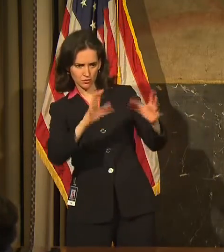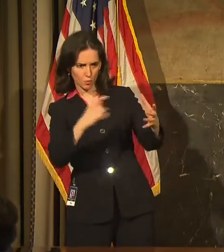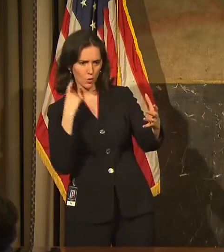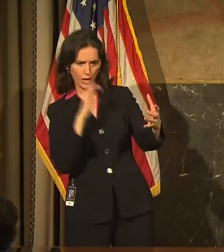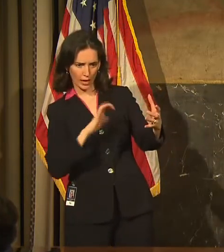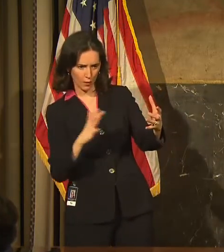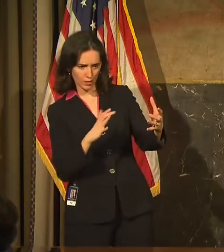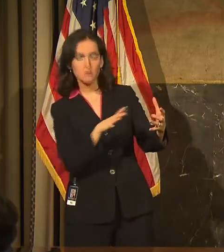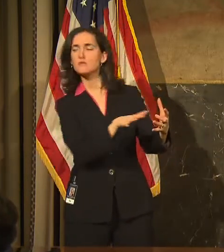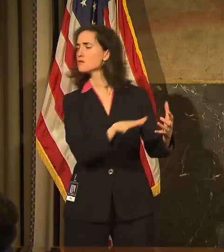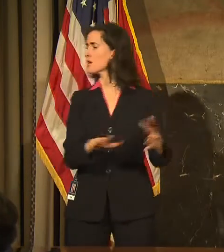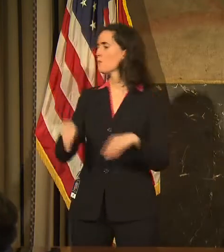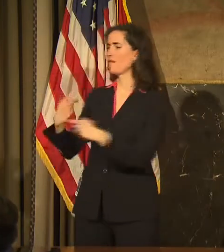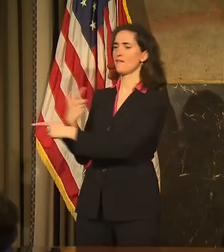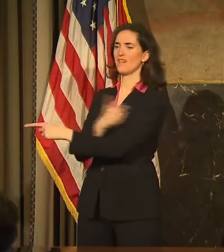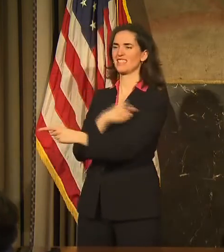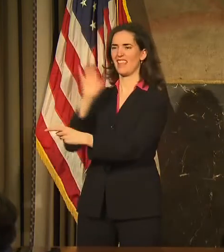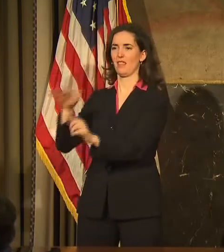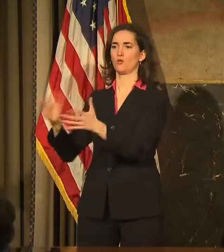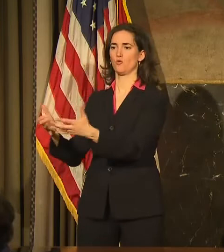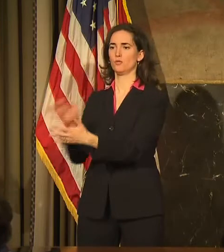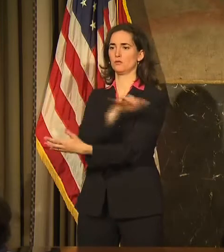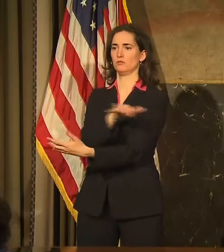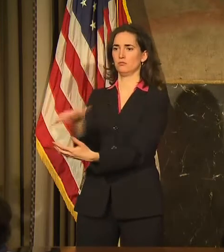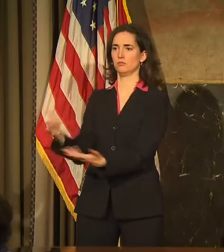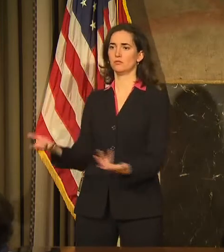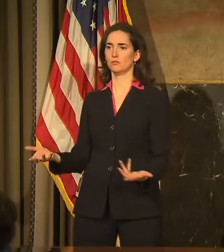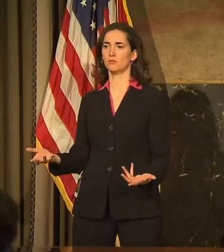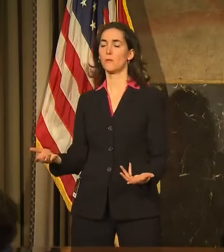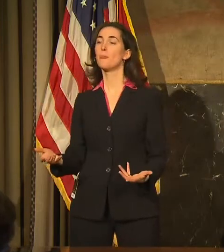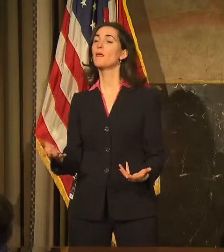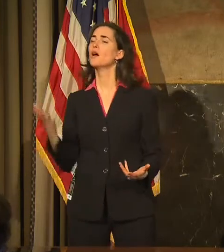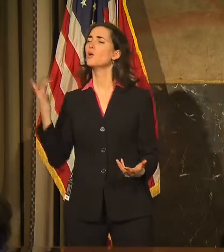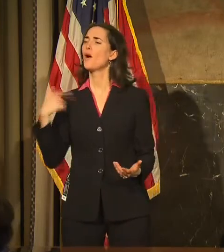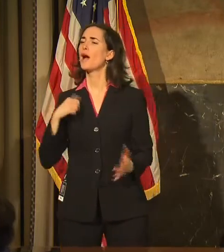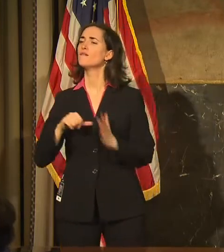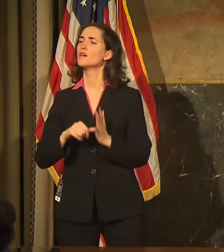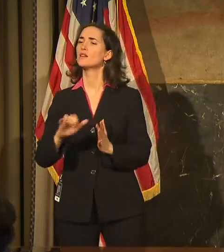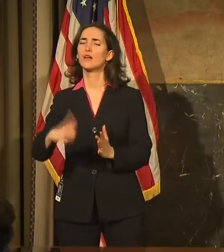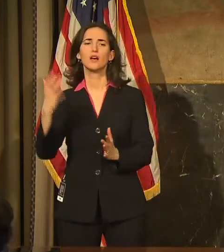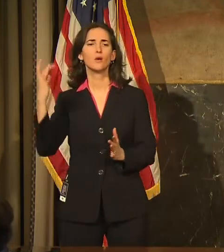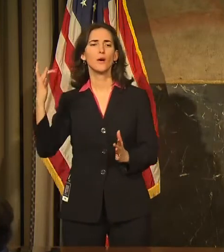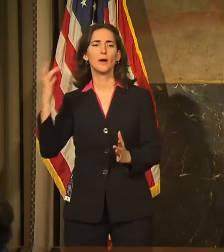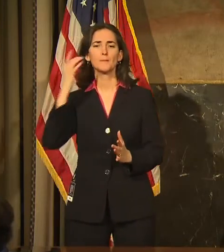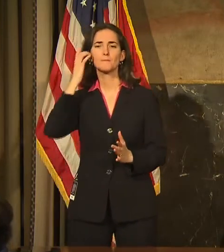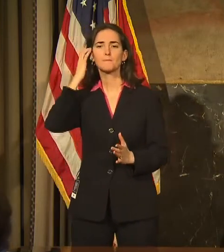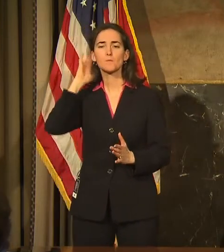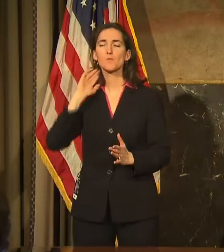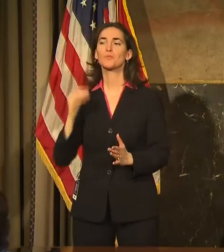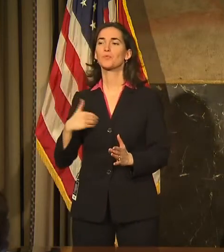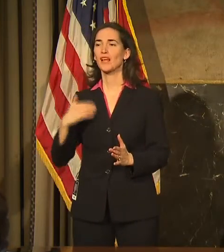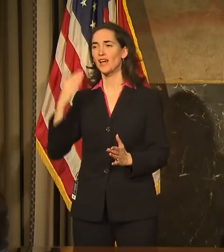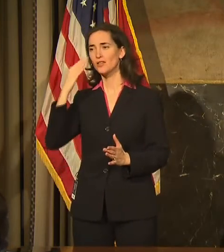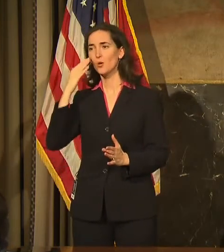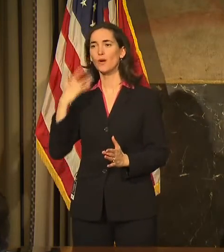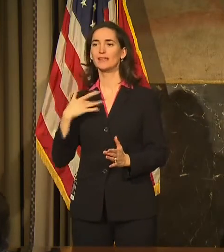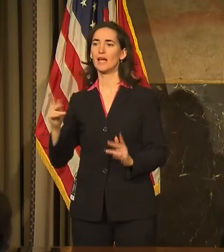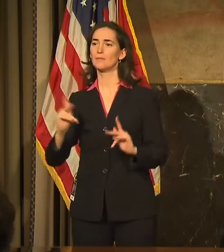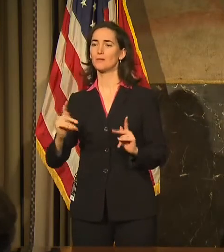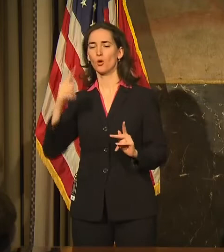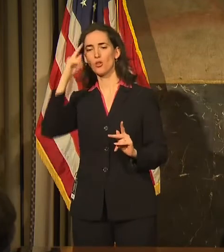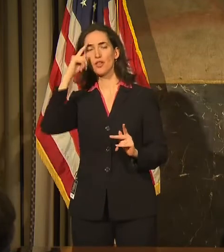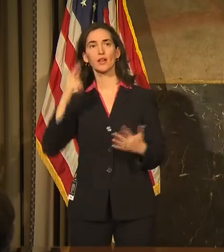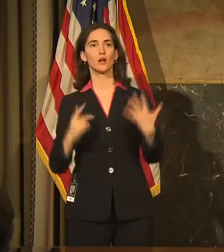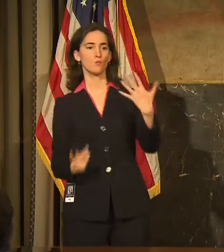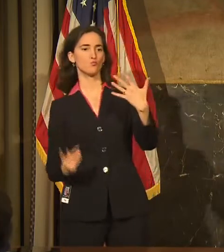tackle this, and we're going to continue to do that. And I make that point because I know that people are tempted to believe, well, if they're not in the current